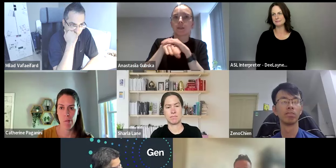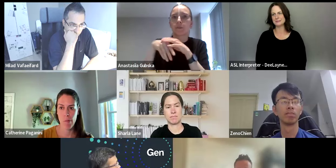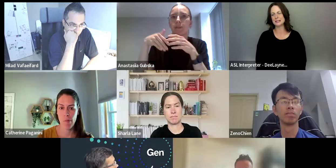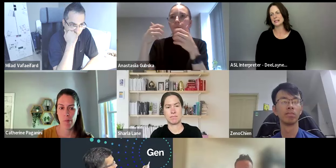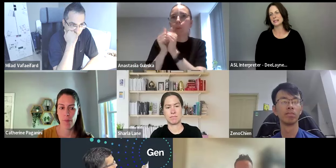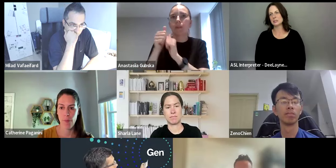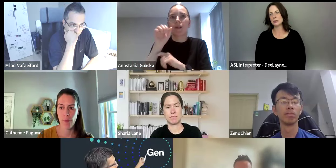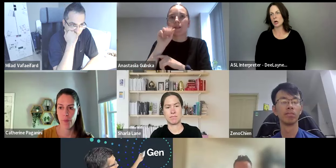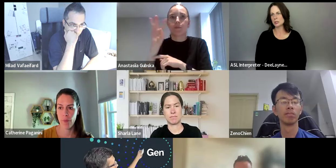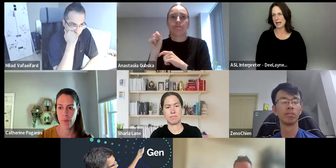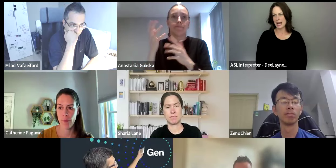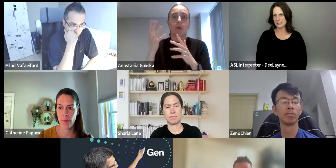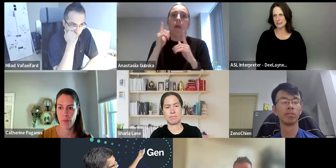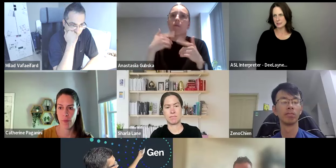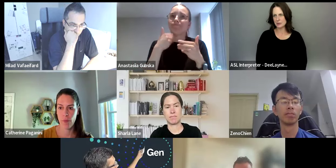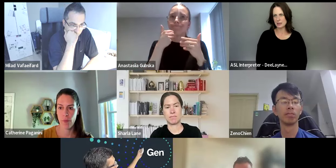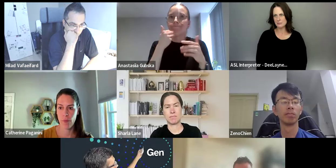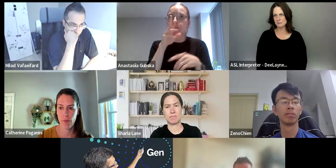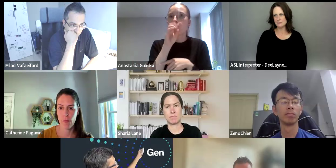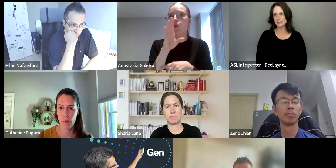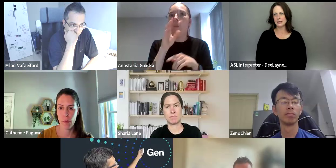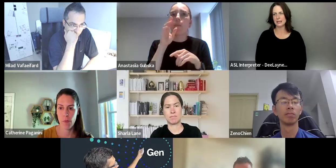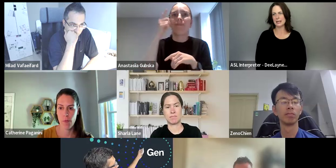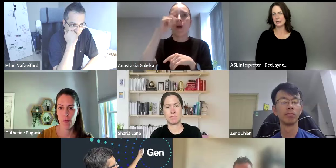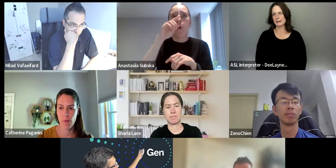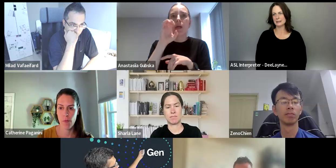And it's really hard to get access with them.